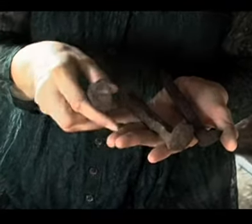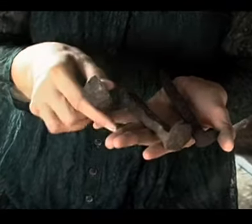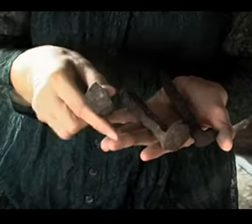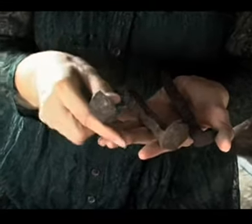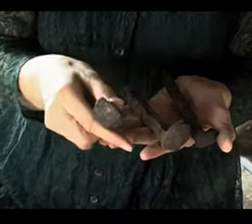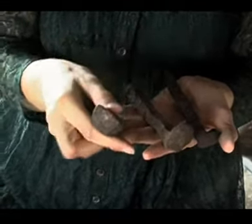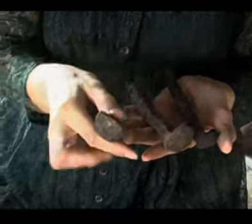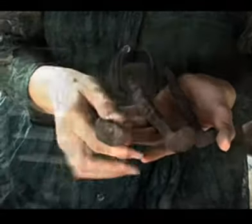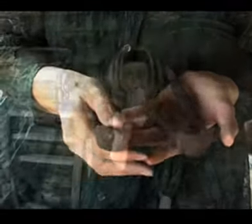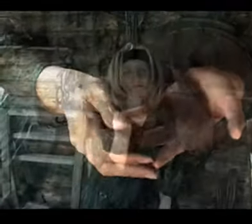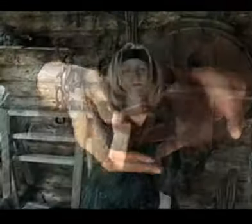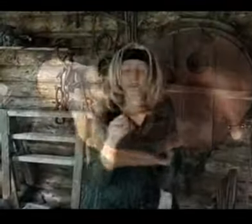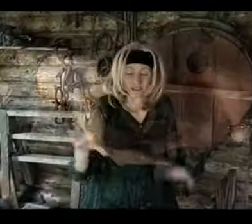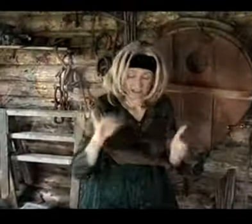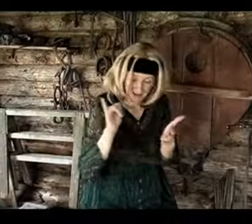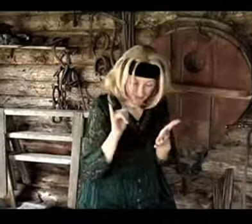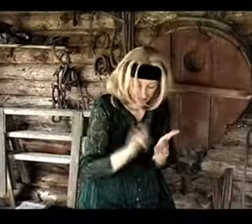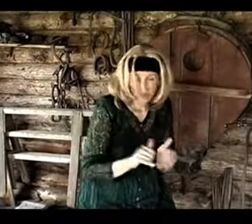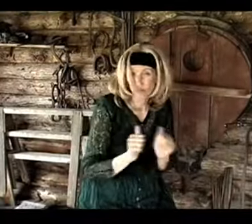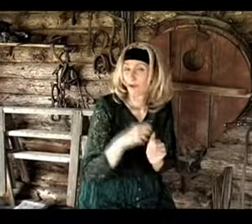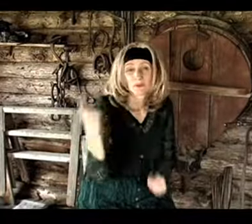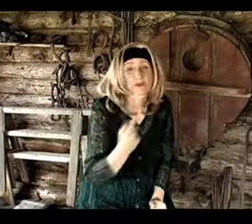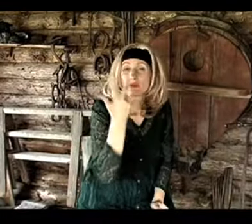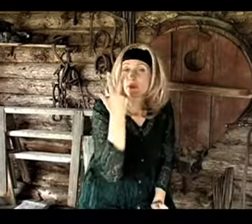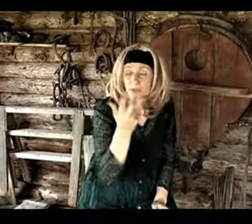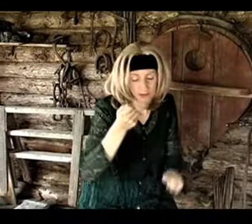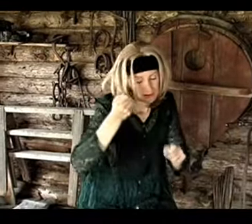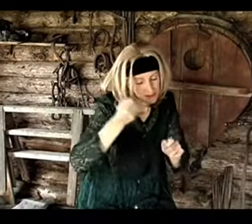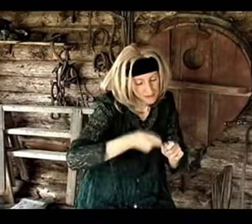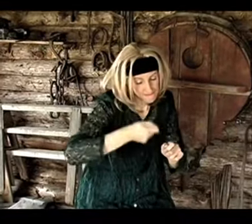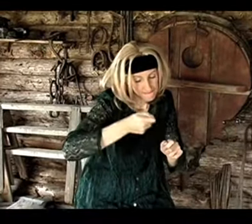And he did it with just three nails.